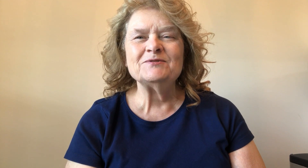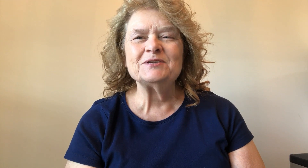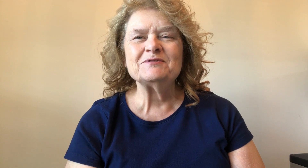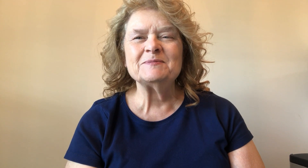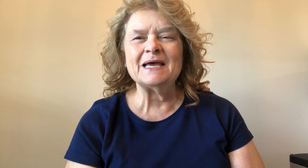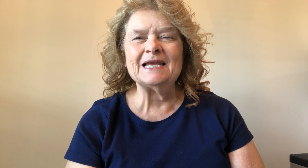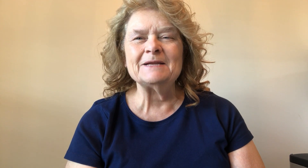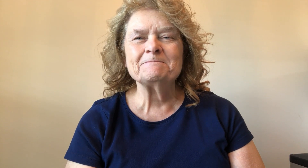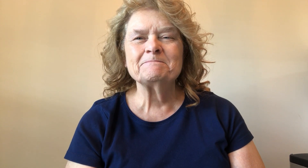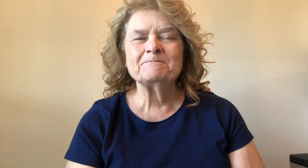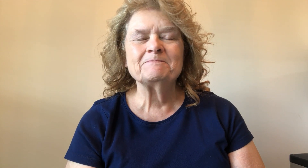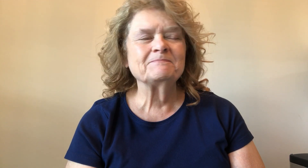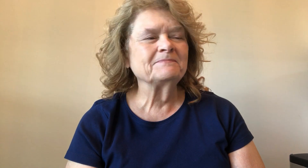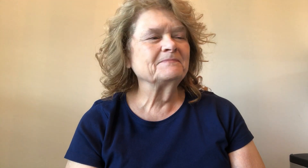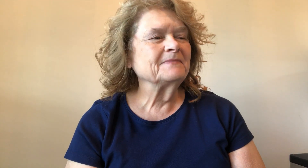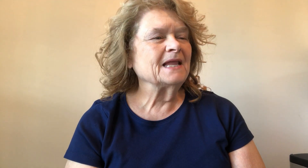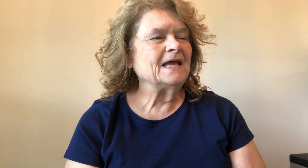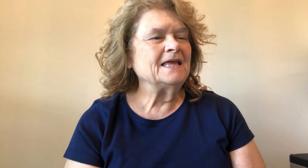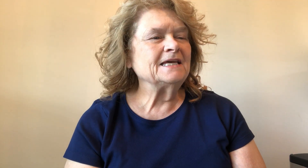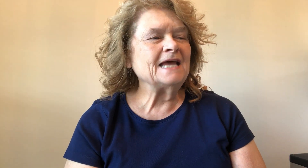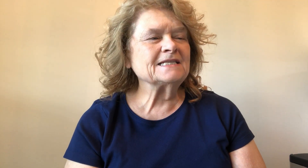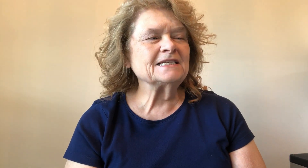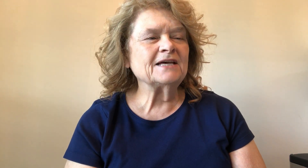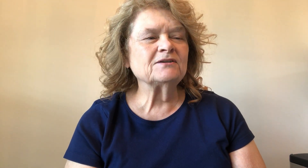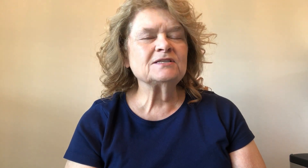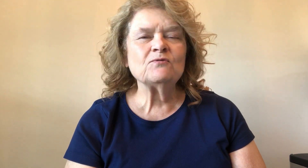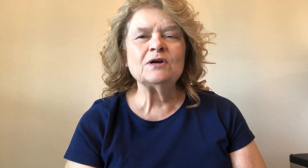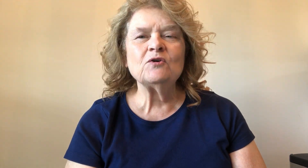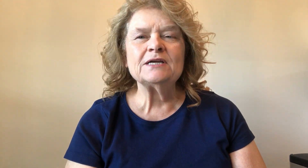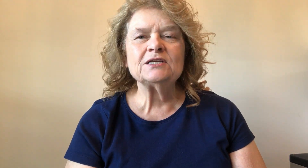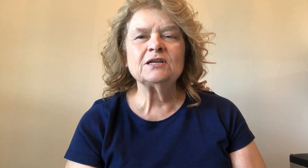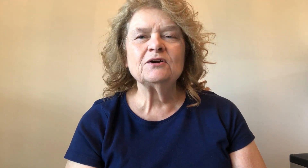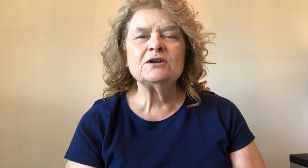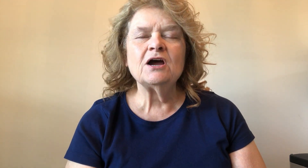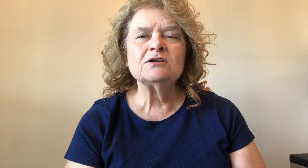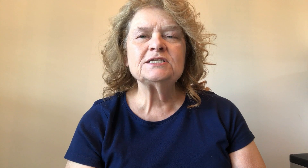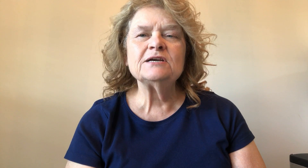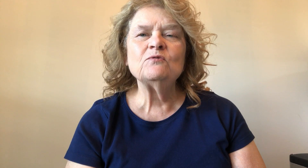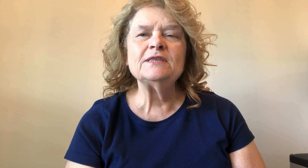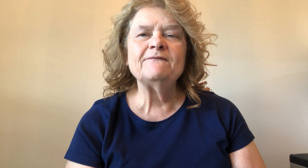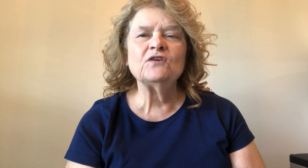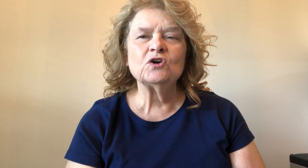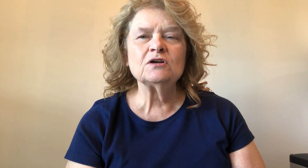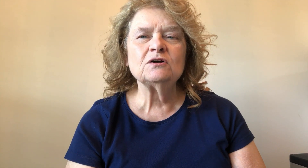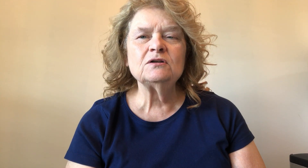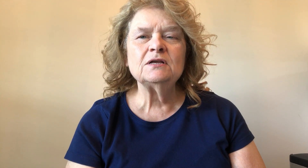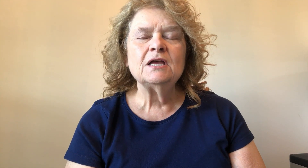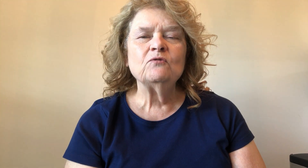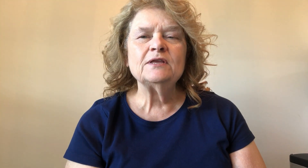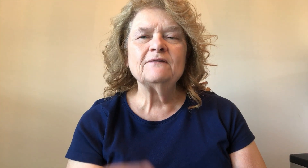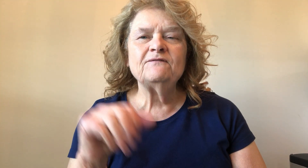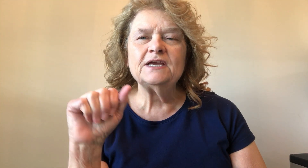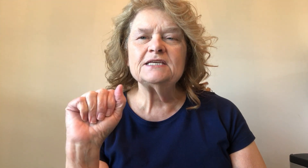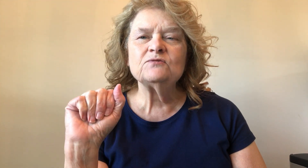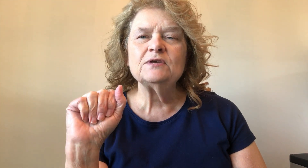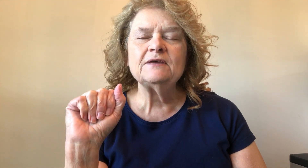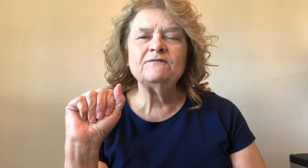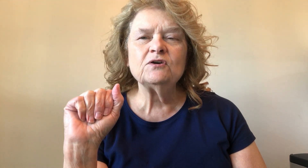to spelling. The next letters we're going to learn are still with the vertical, with the fist, with the